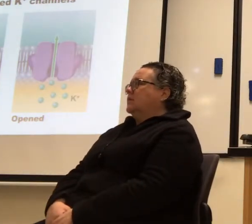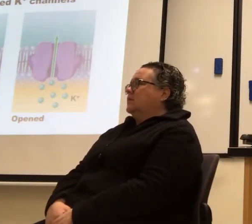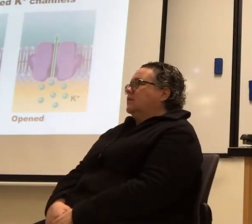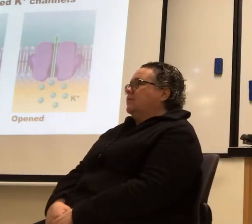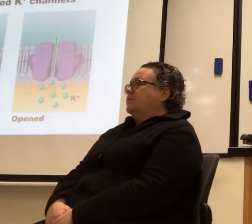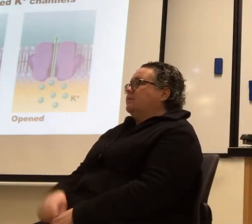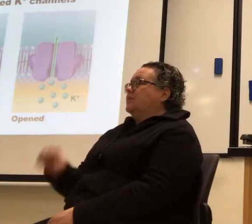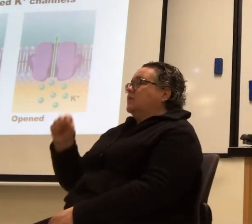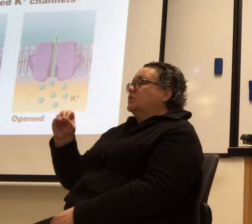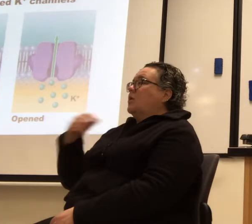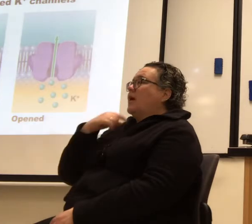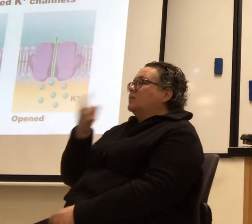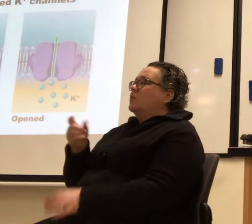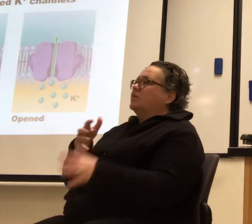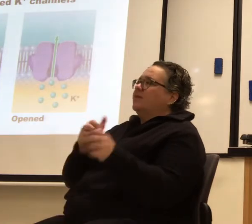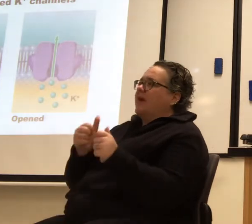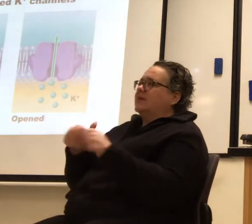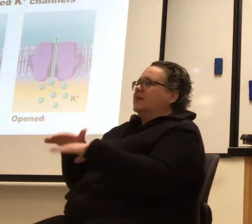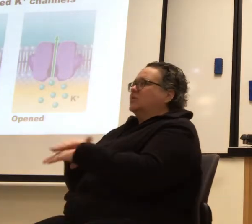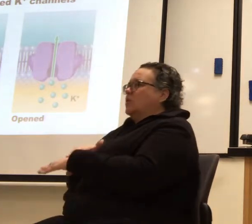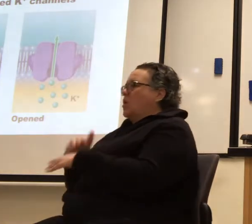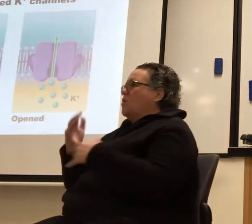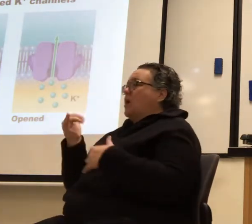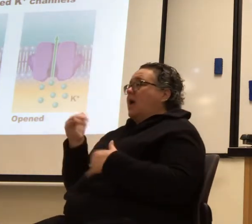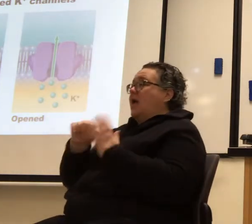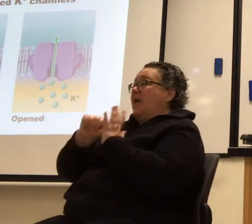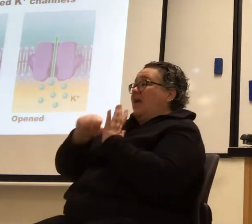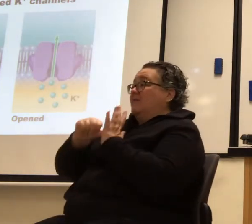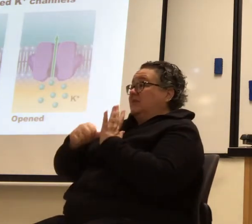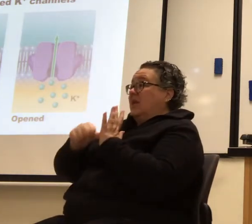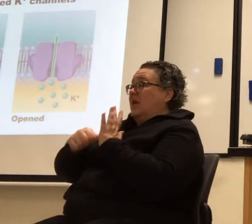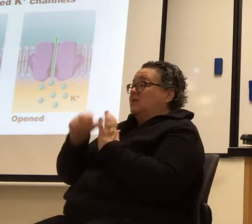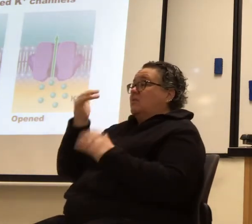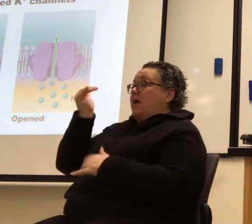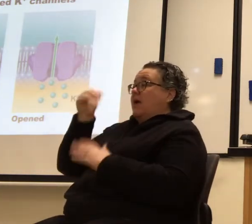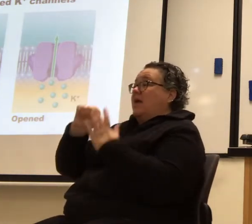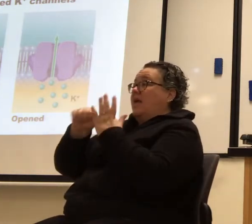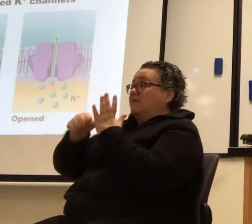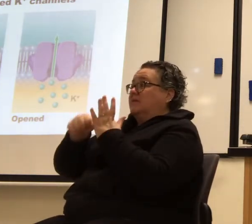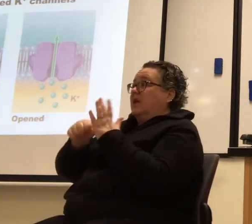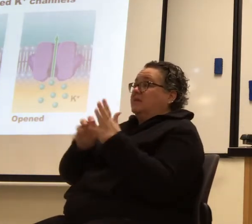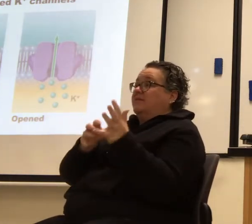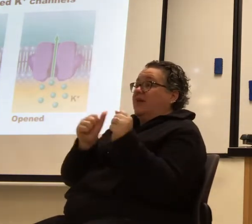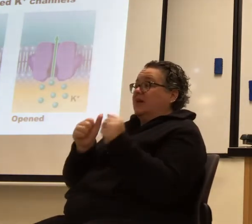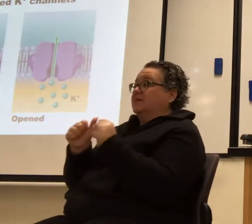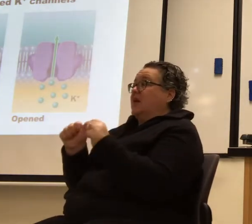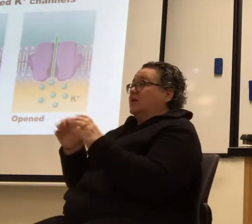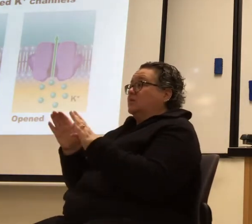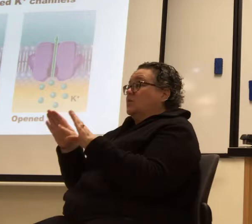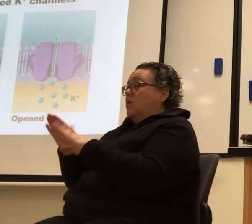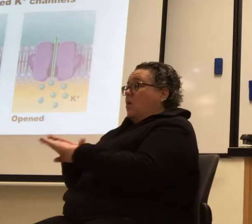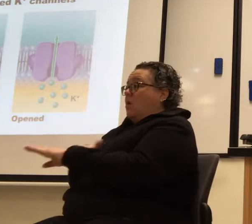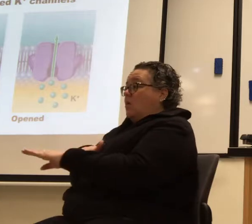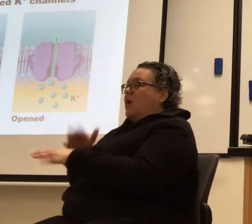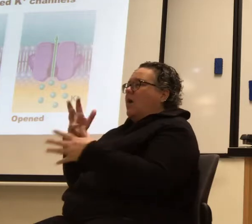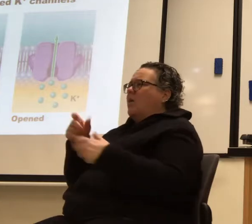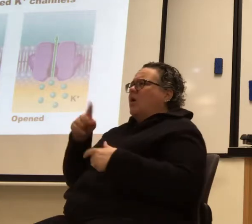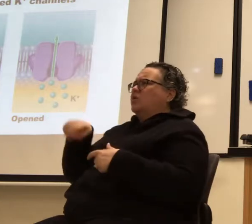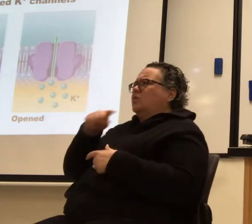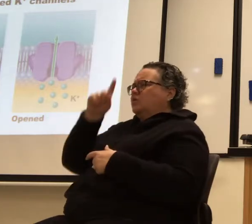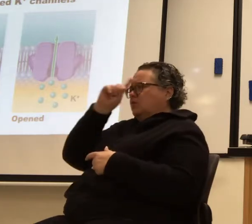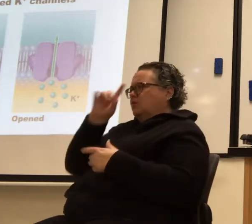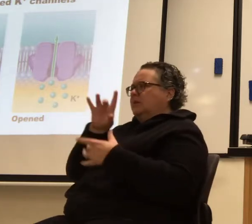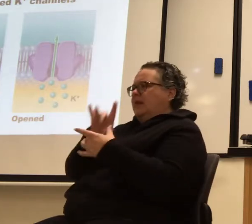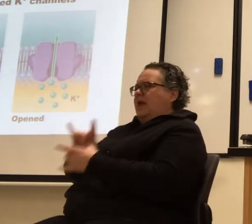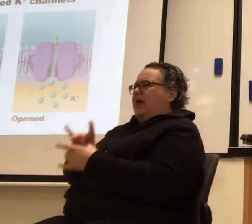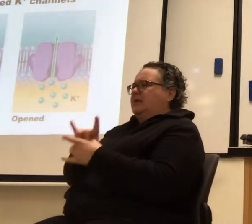Okay, so I said fast and slow. The reason why I emphasize that is I want you to connect the dots here. Okay,